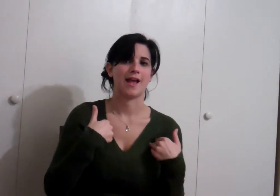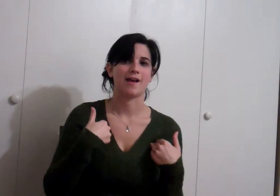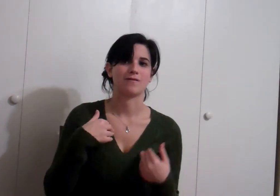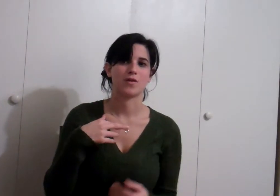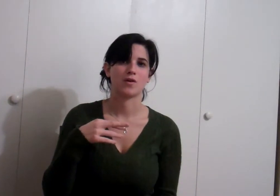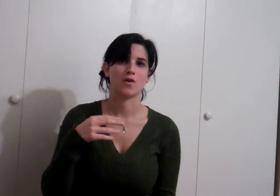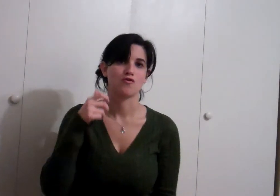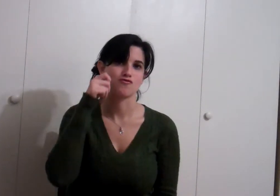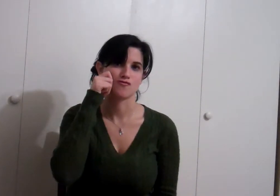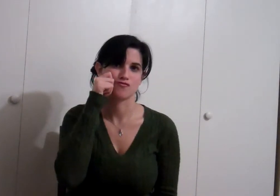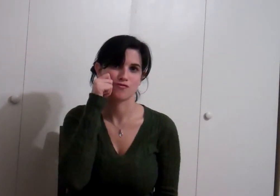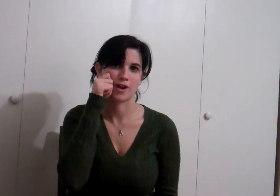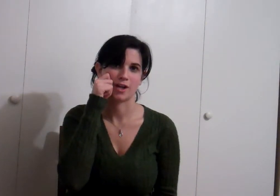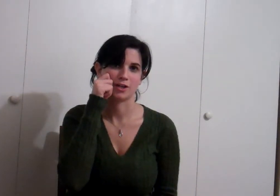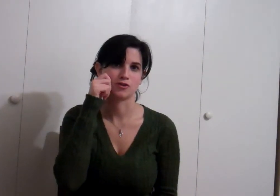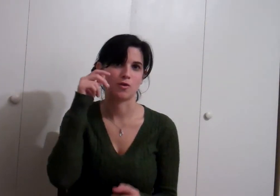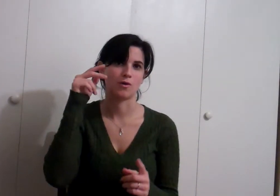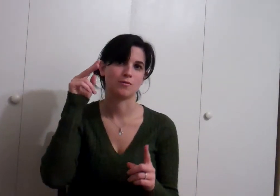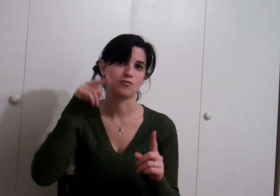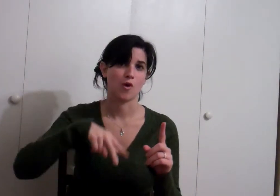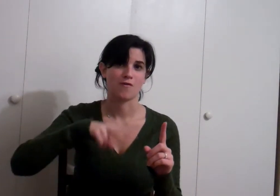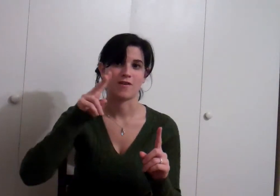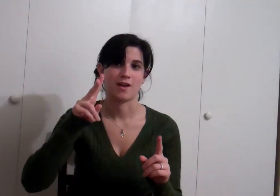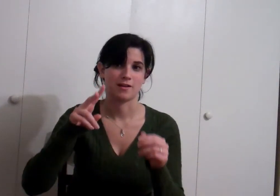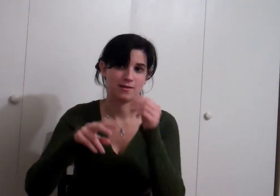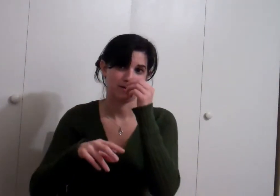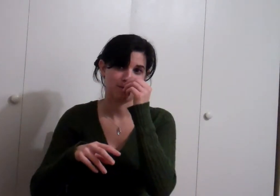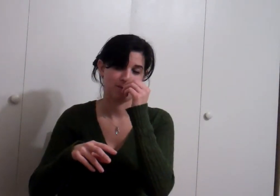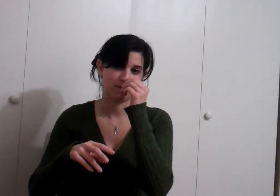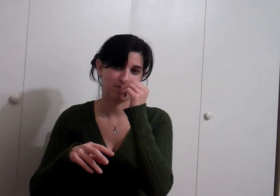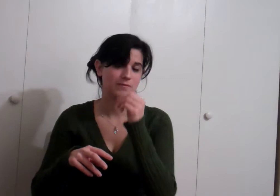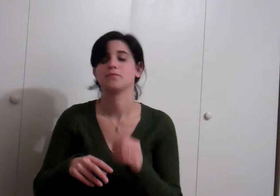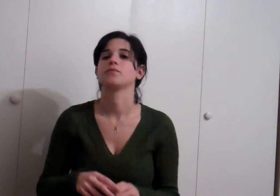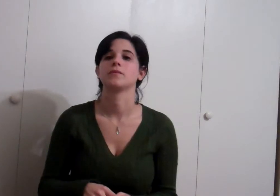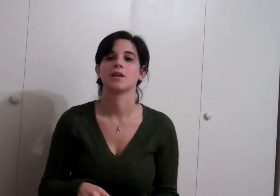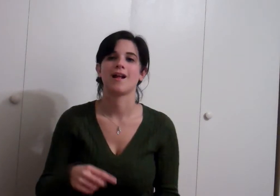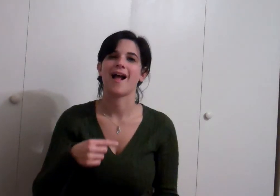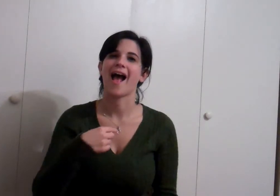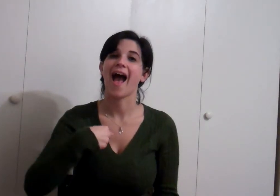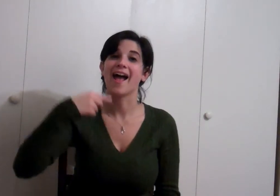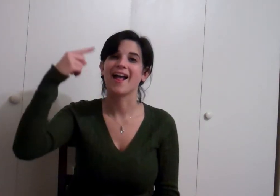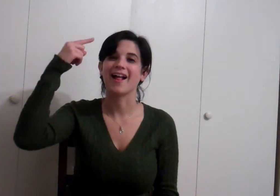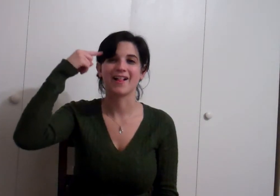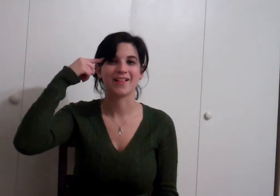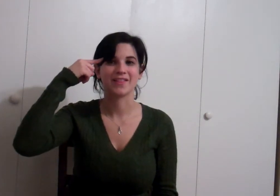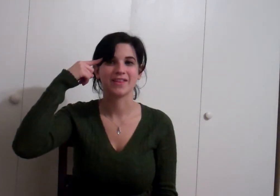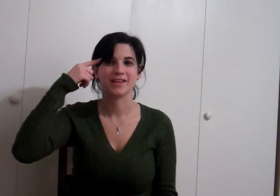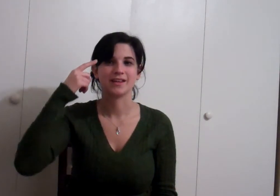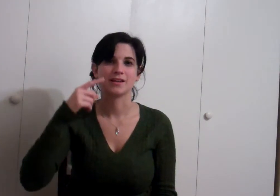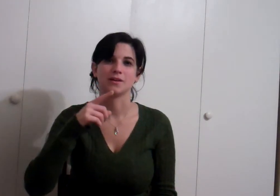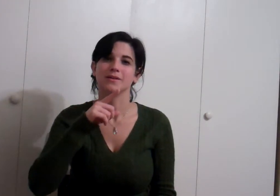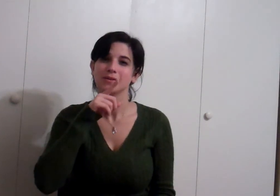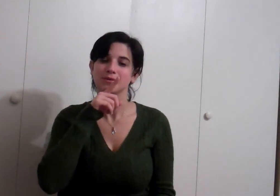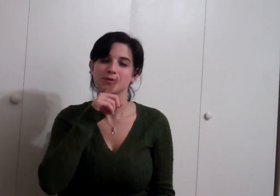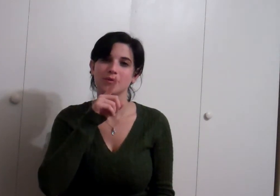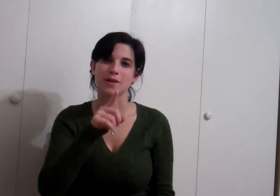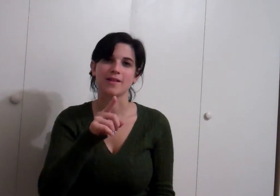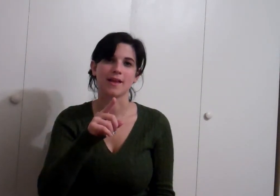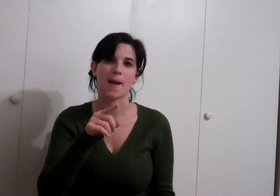saying there's a thick Brooklyn accent right here knocking on the door. I believe there was something maybe intimated where it was like a Middle Eastern accent. This is why I always check the